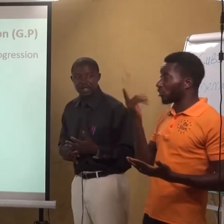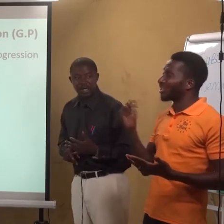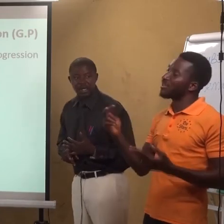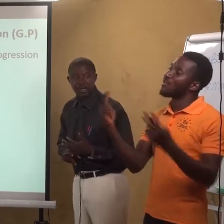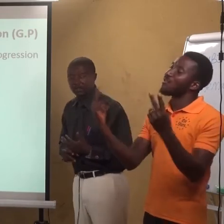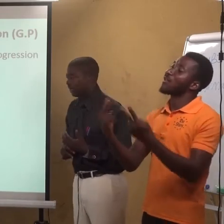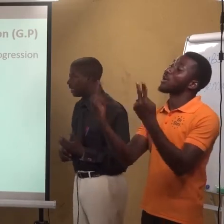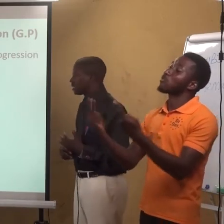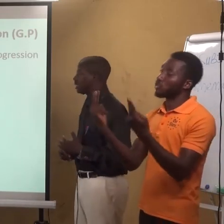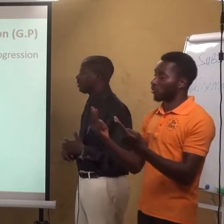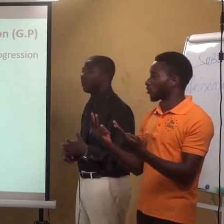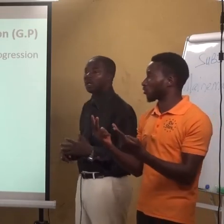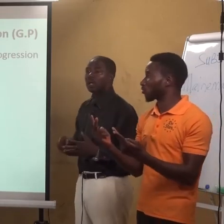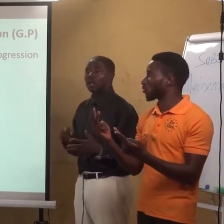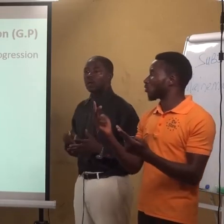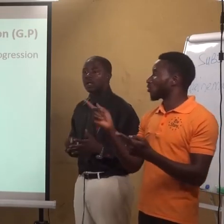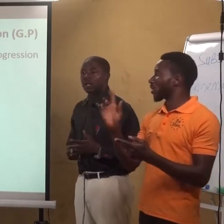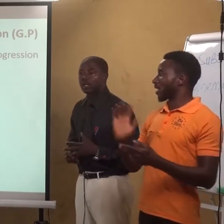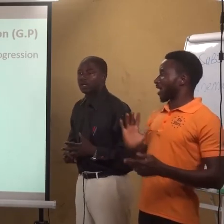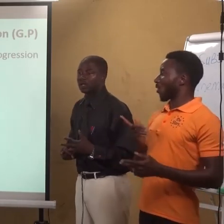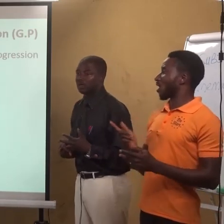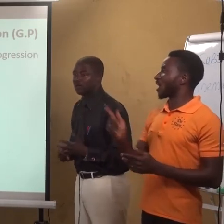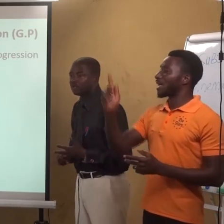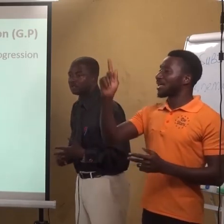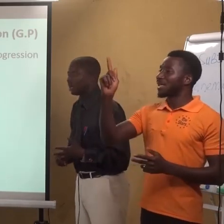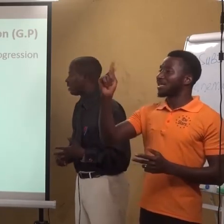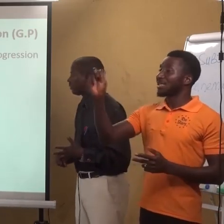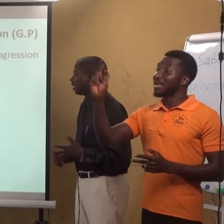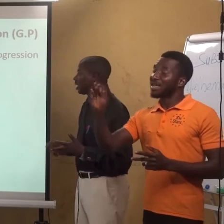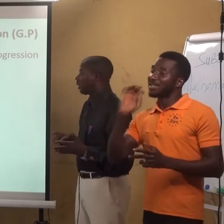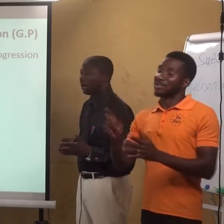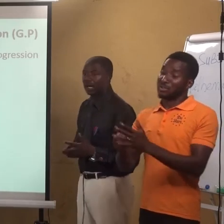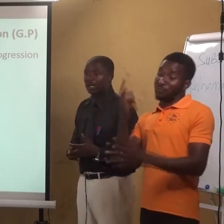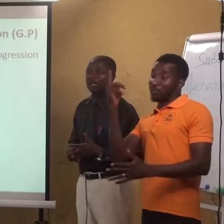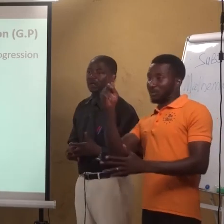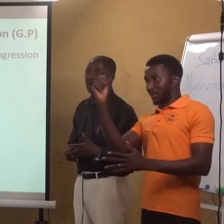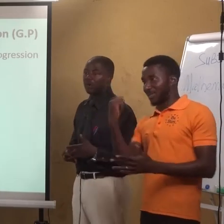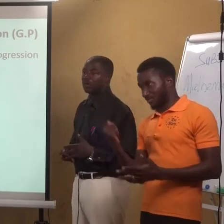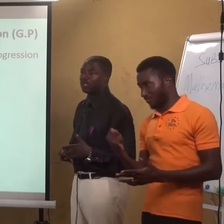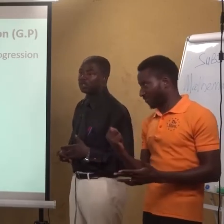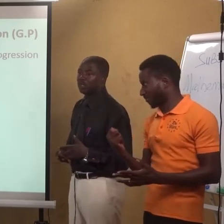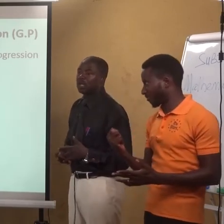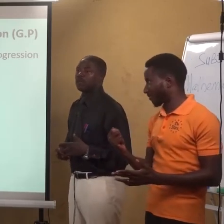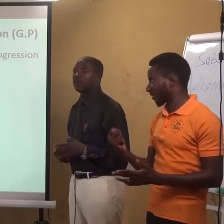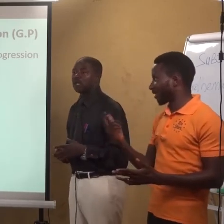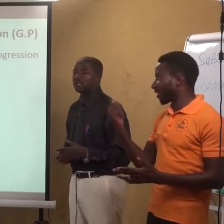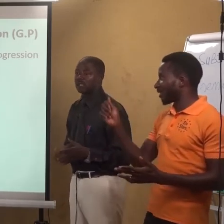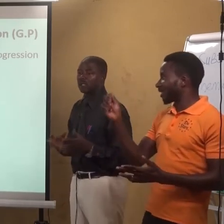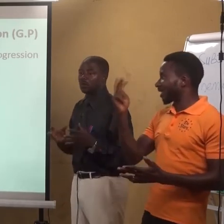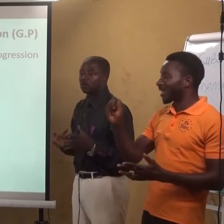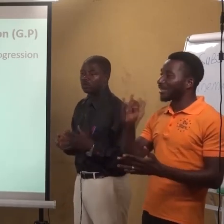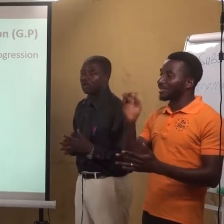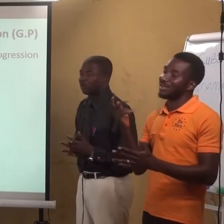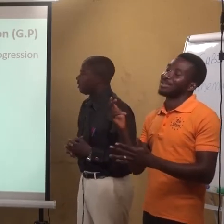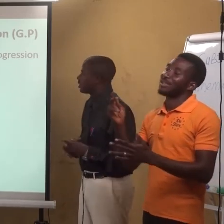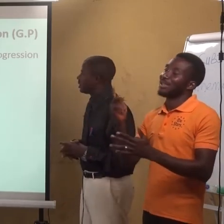our Tn is the n term, our A the first term, our R the common ratio. In fact, the